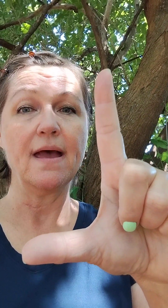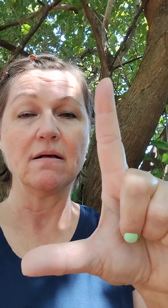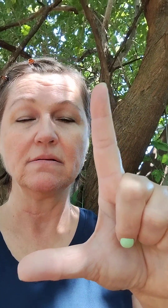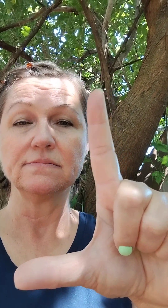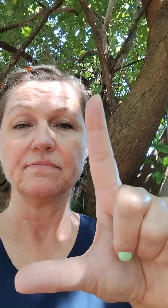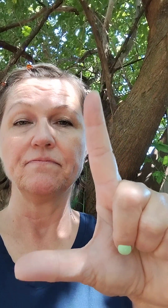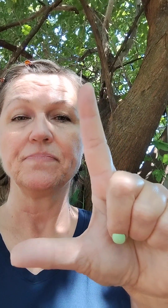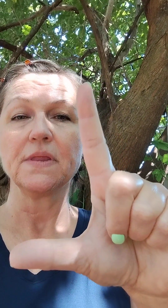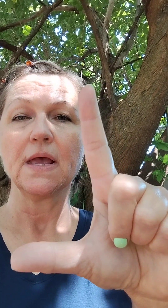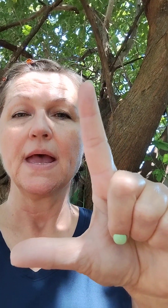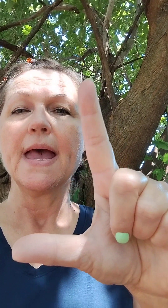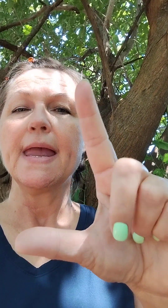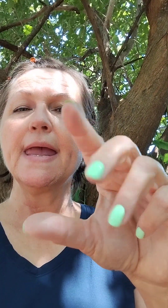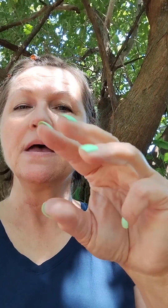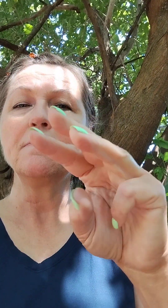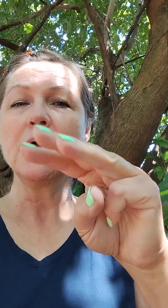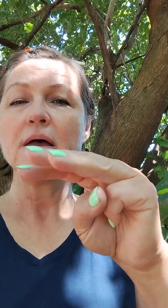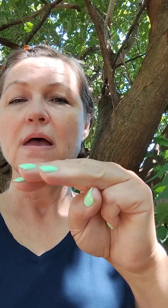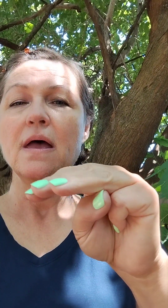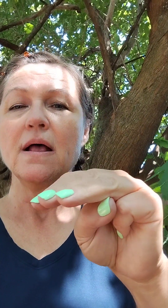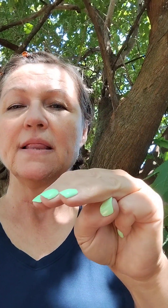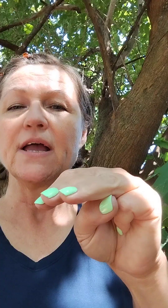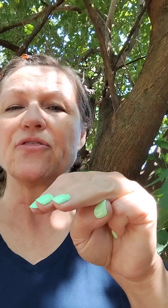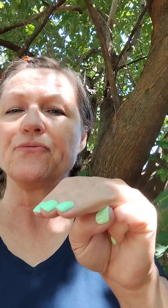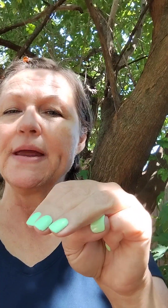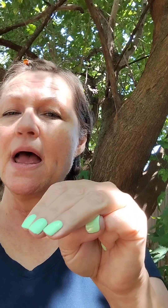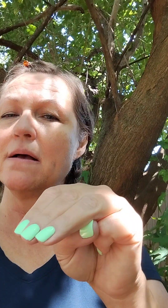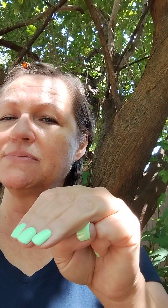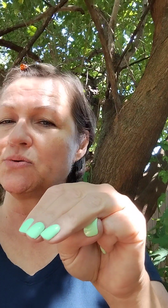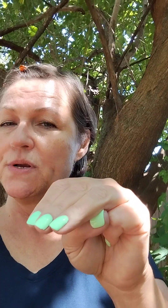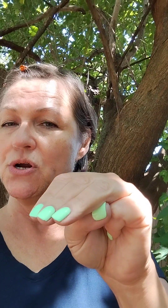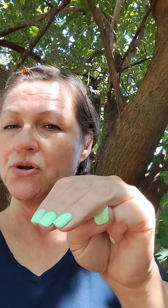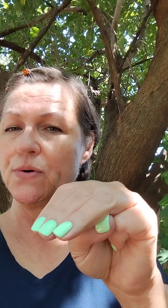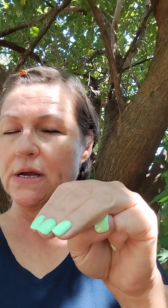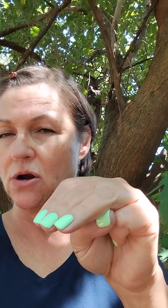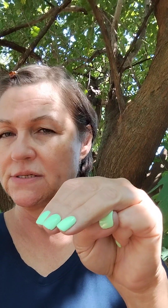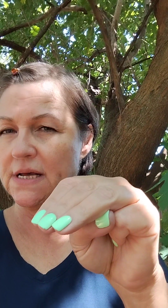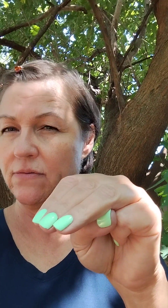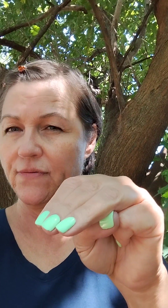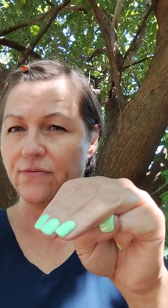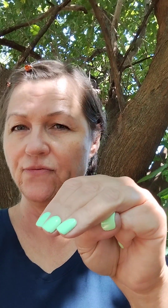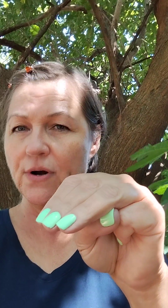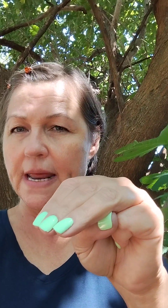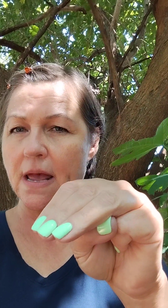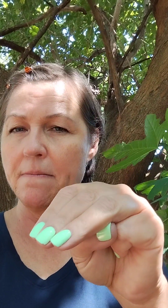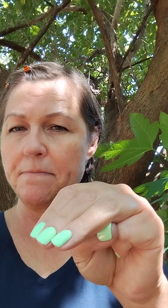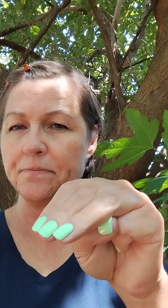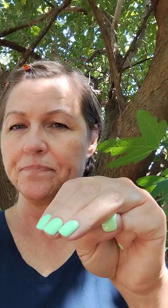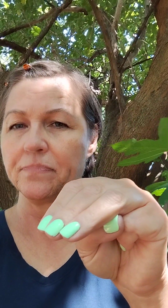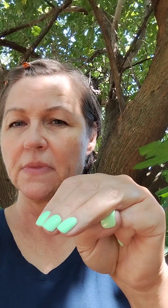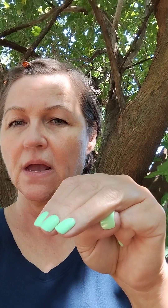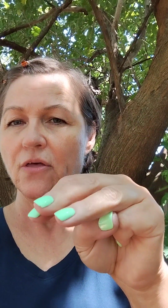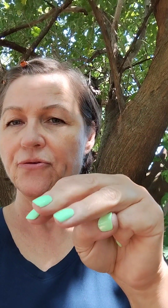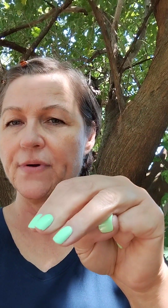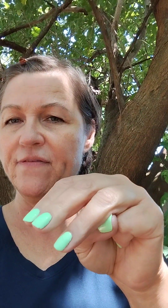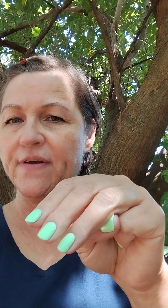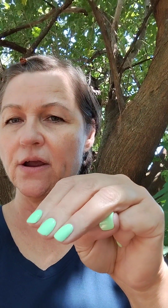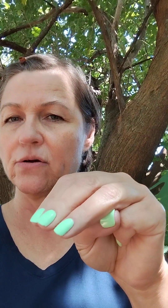L. M. Like 3 humps when you're doing cursive for an M. 3